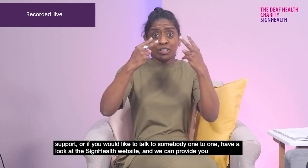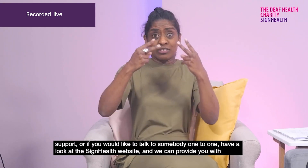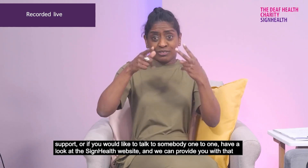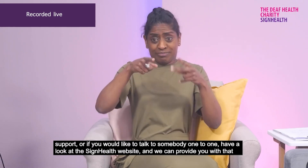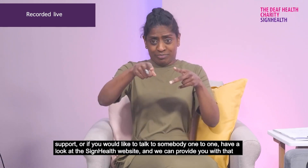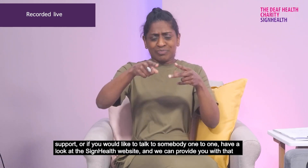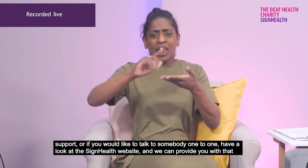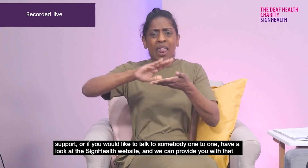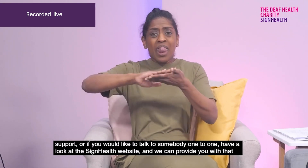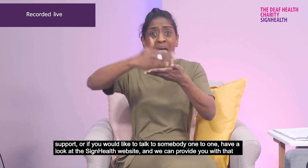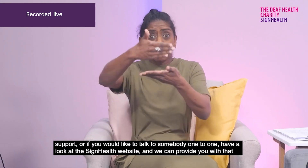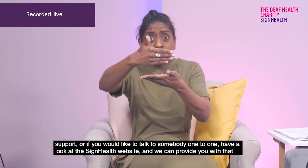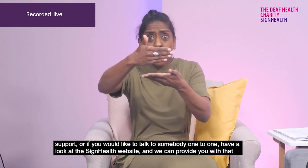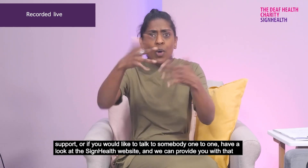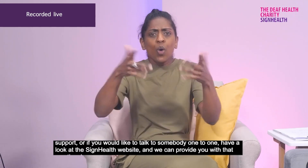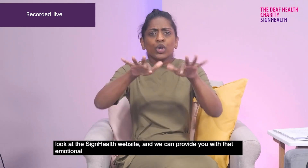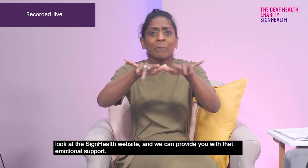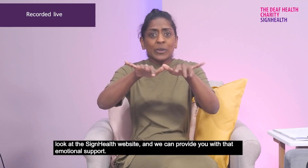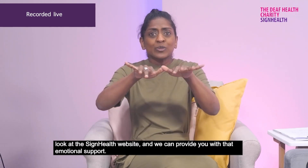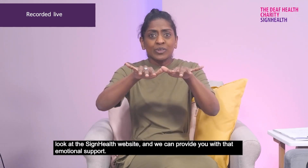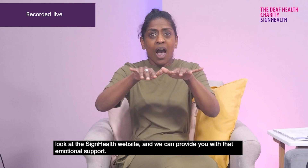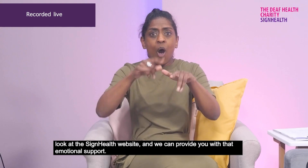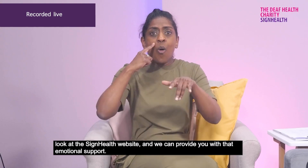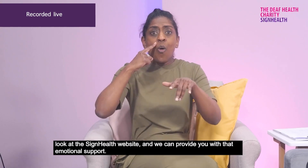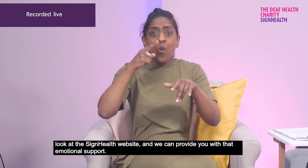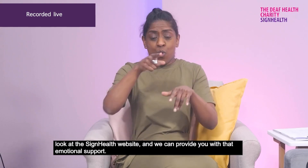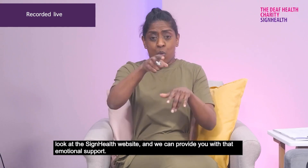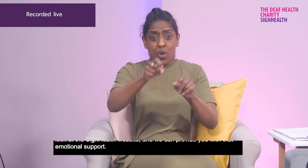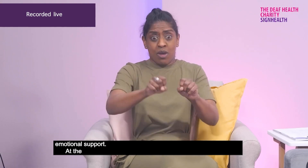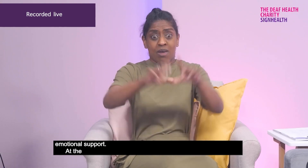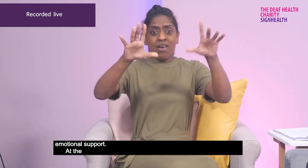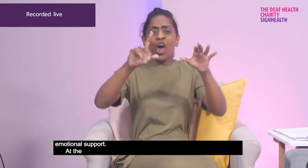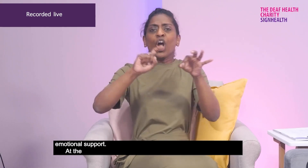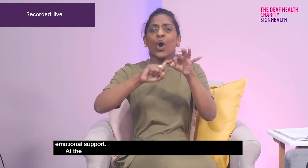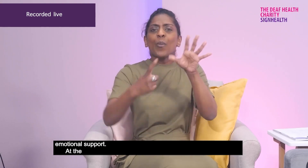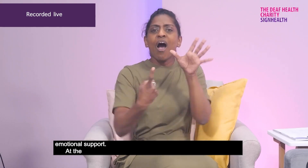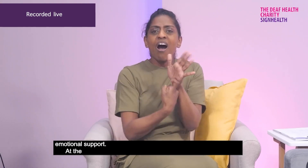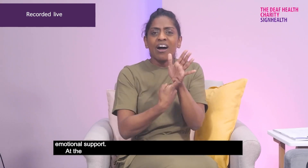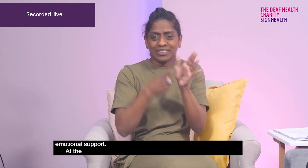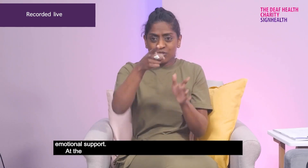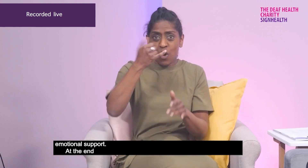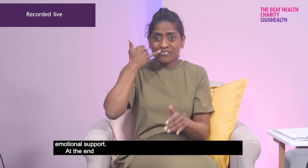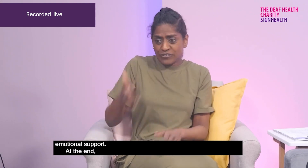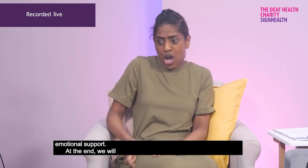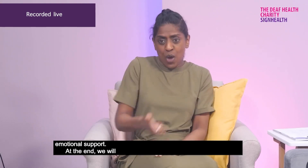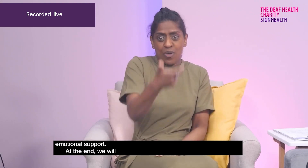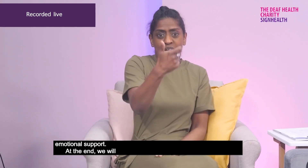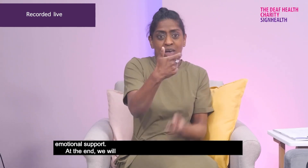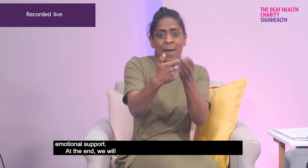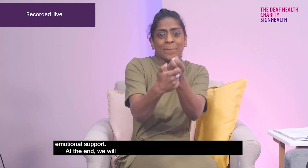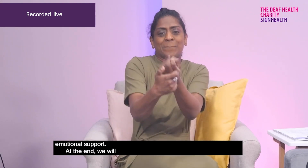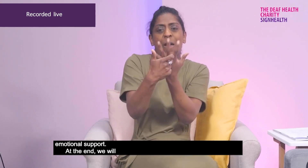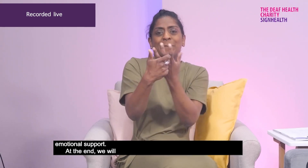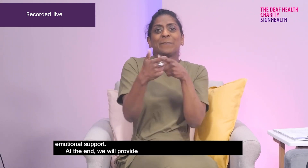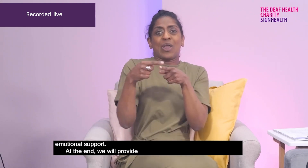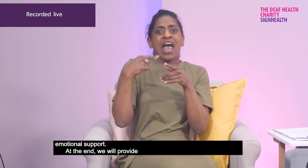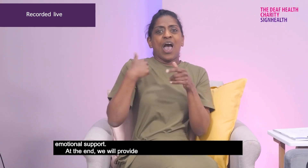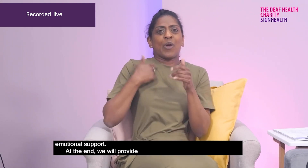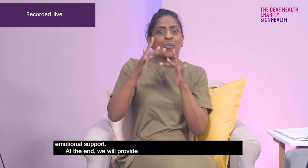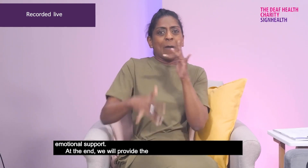At the end, we will provide with the website address and a QR code will pop up as well.